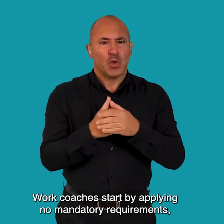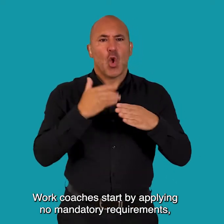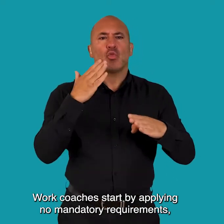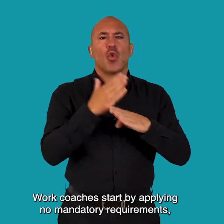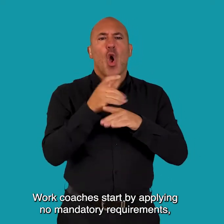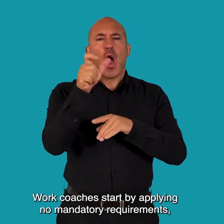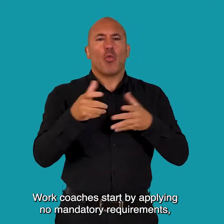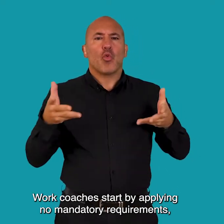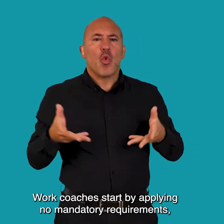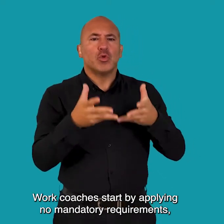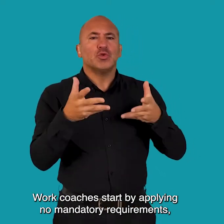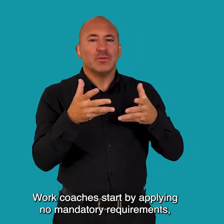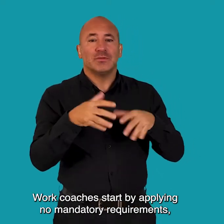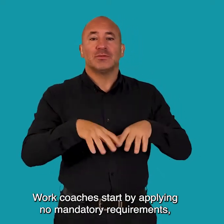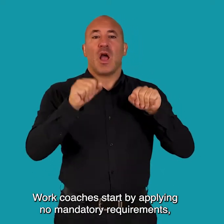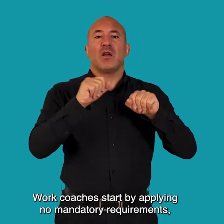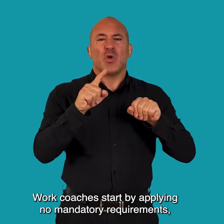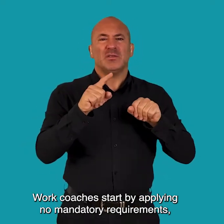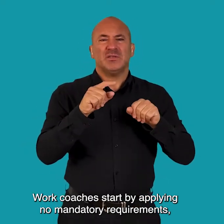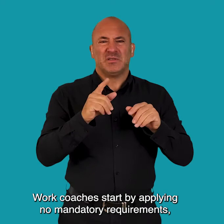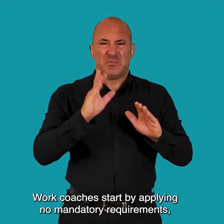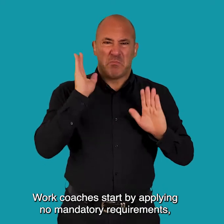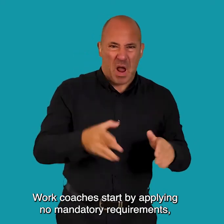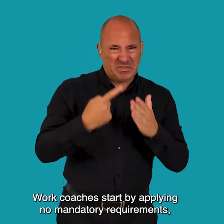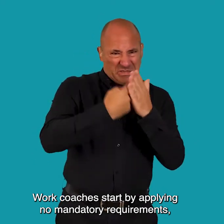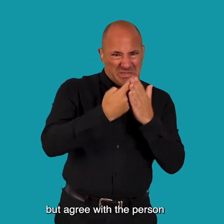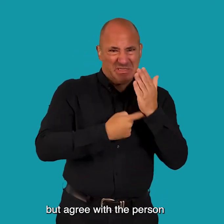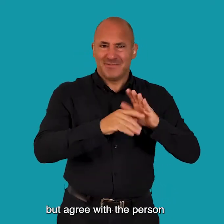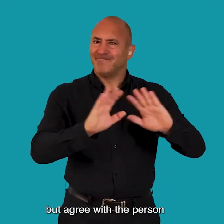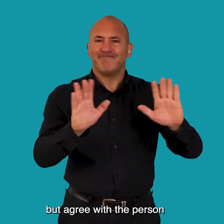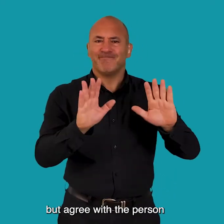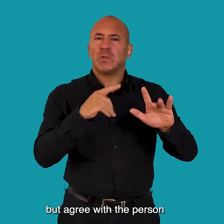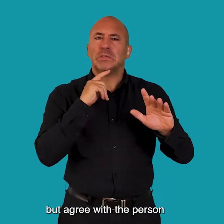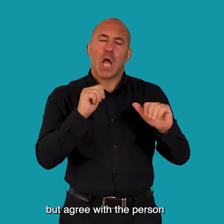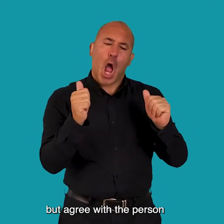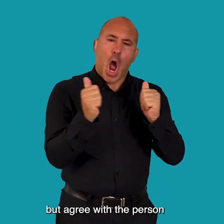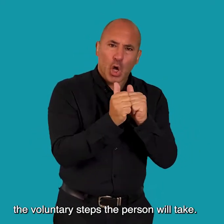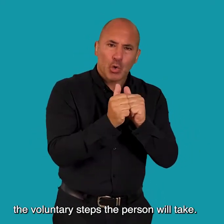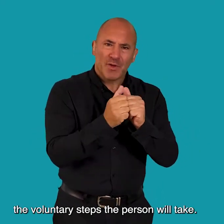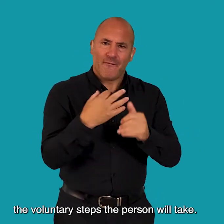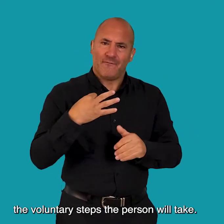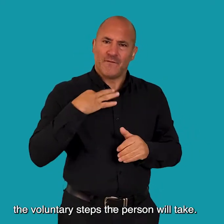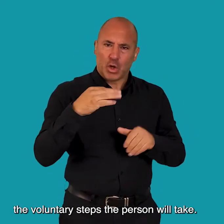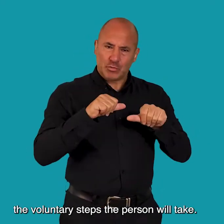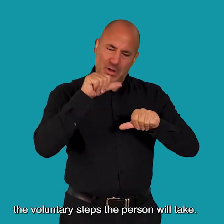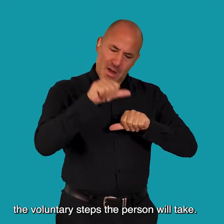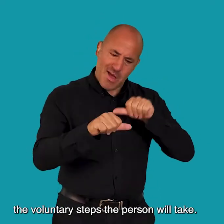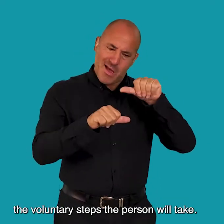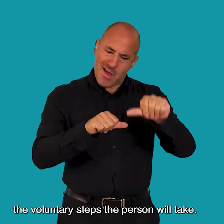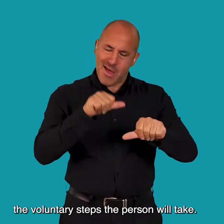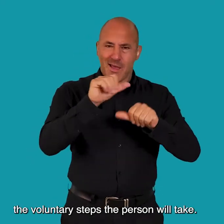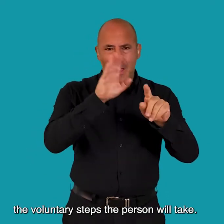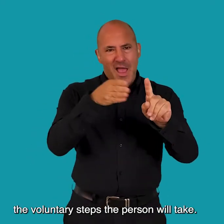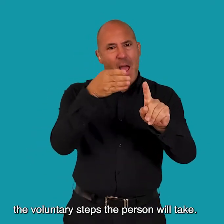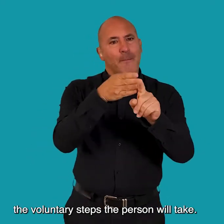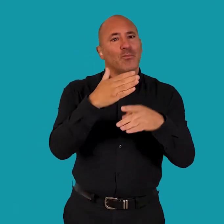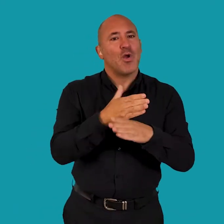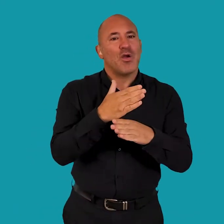start by applying no mandatory requirements, but agree with the person the voluntary steps the person will take. These